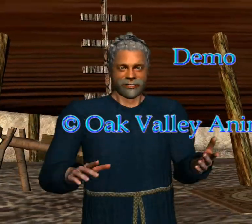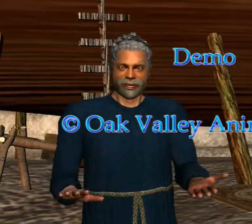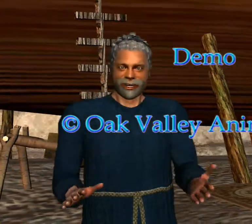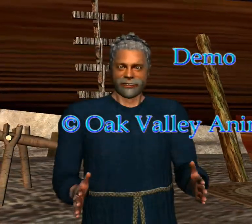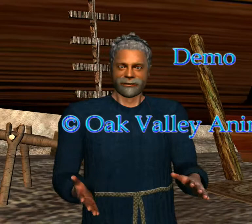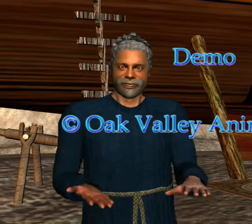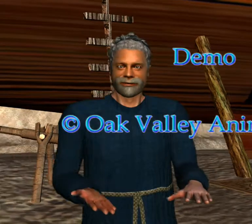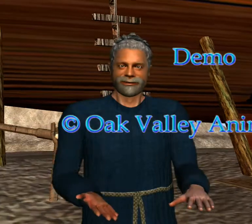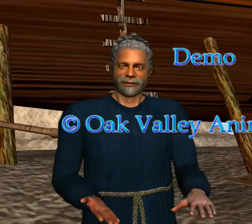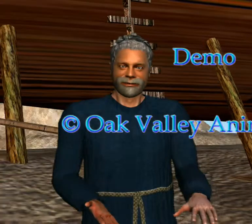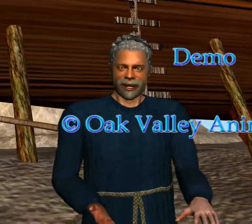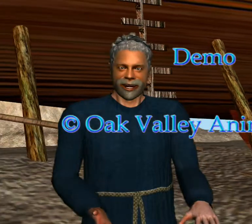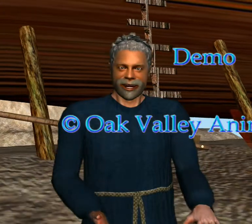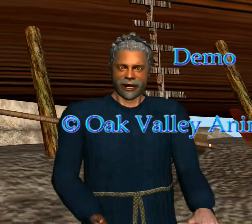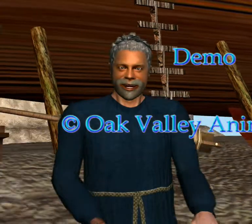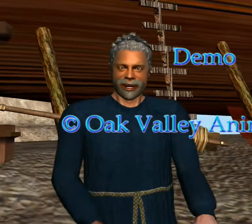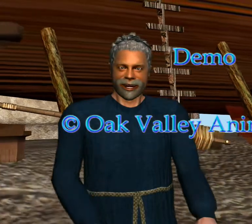were doomed to die.